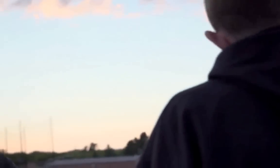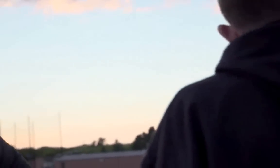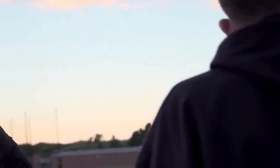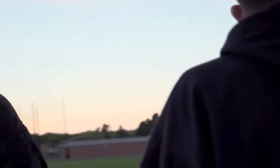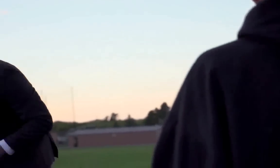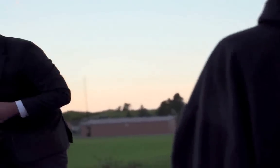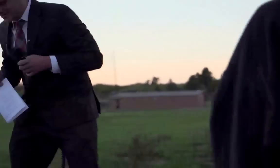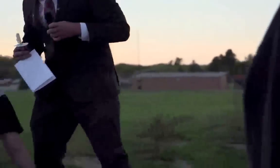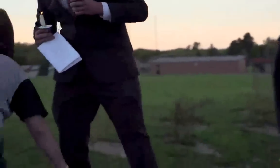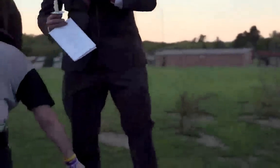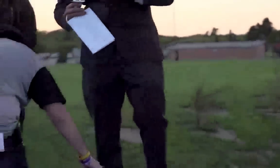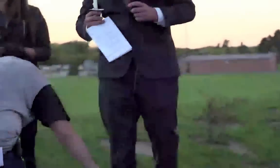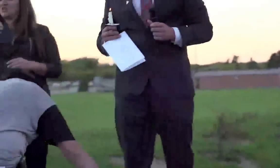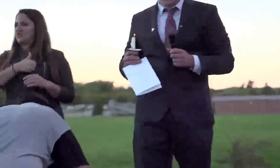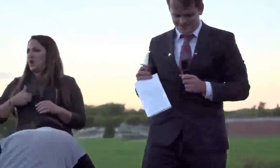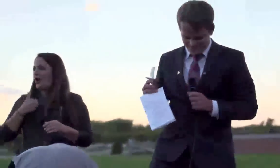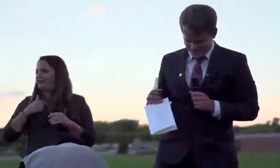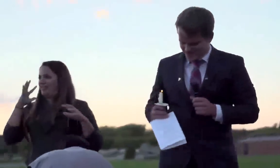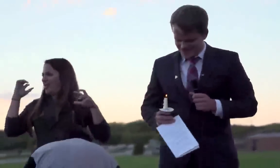Sorry, my bad.